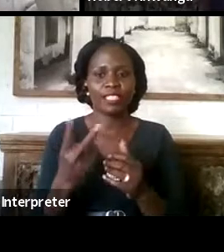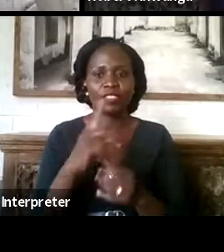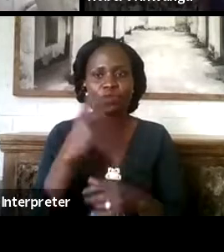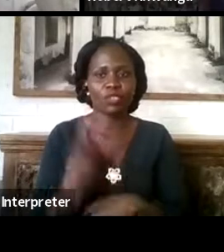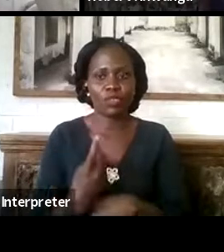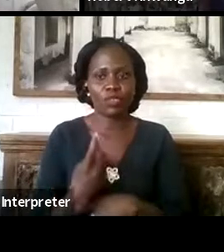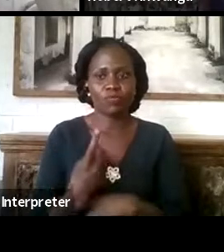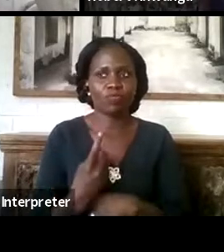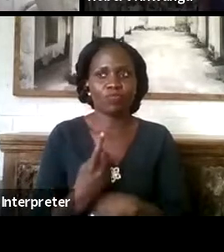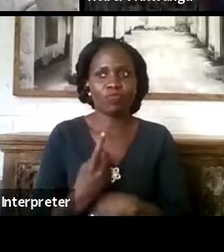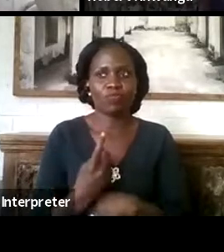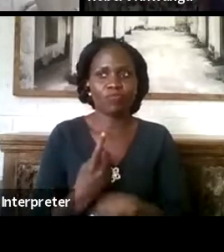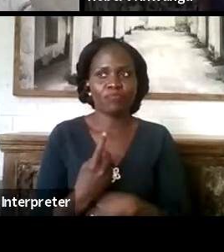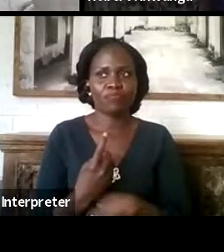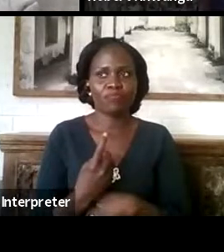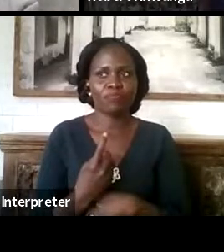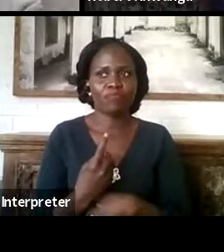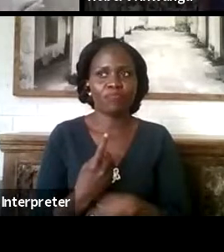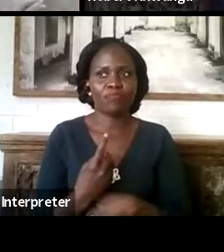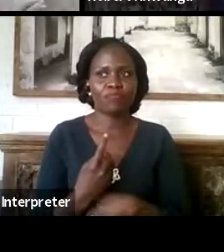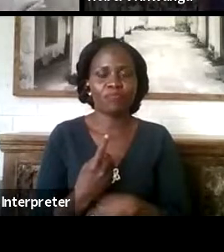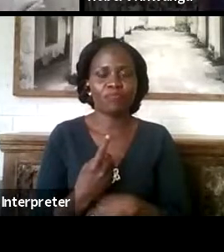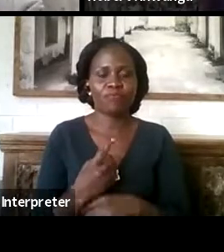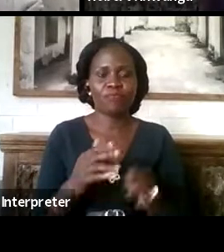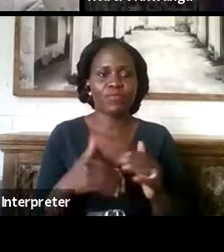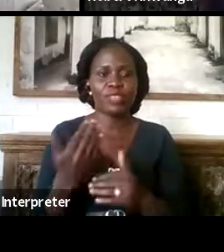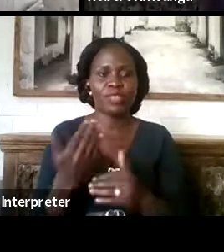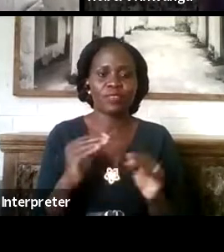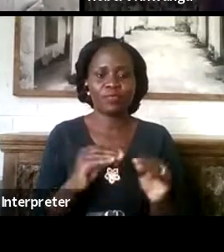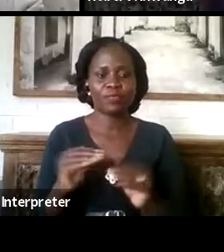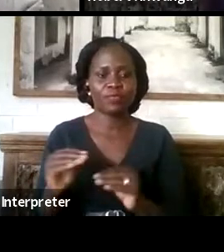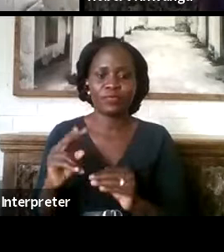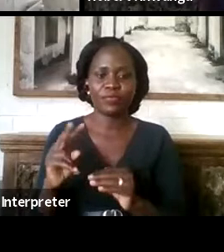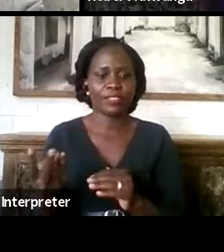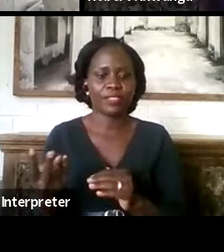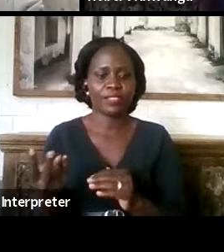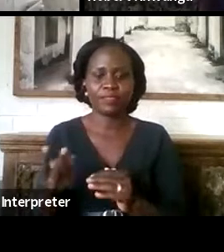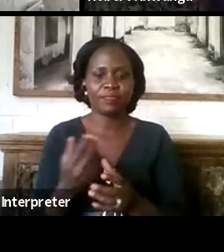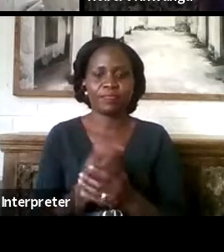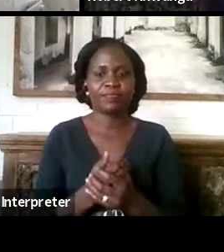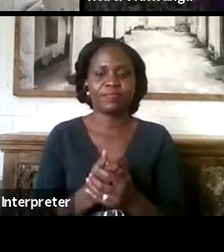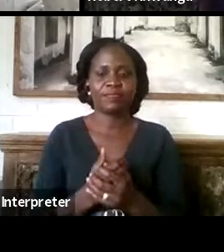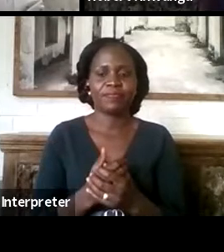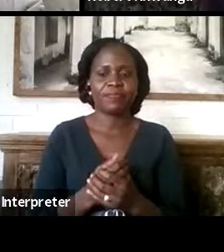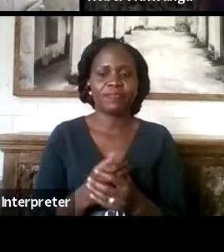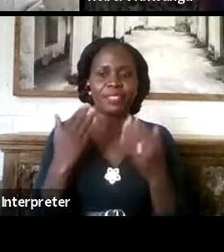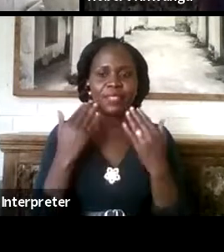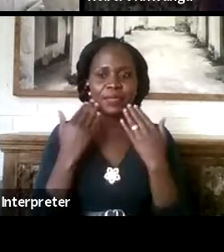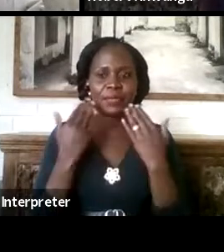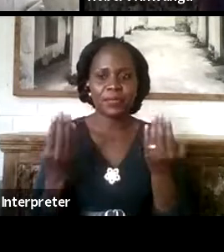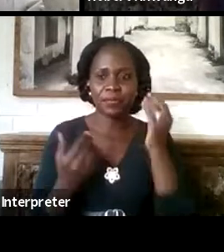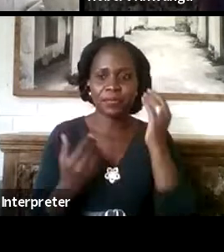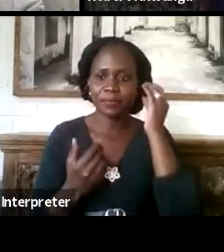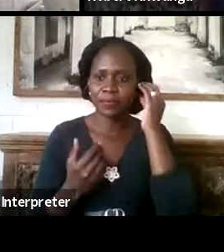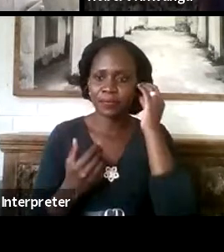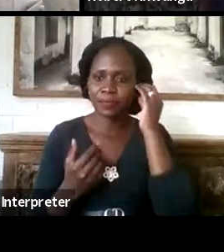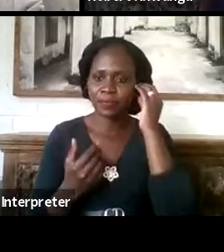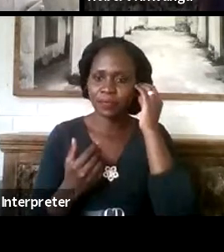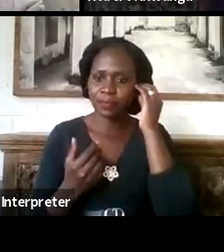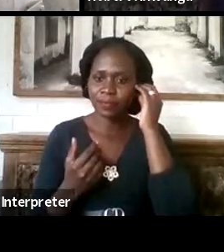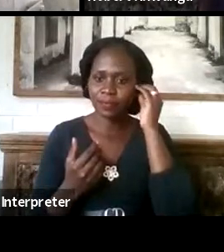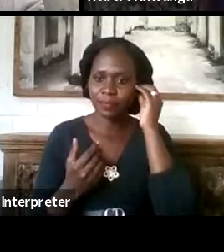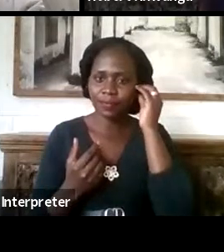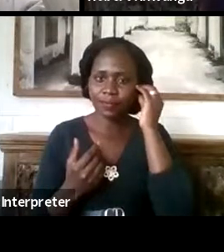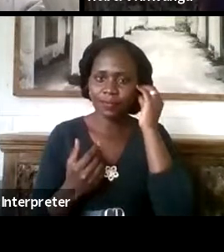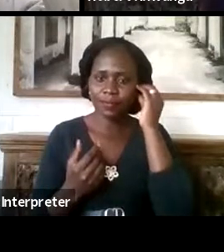first, and then I'll move to the first question. I don't know if the order the order does not right matter. For you.